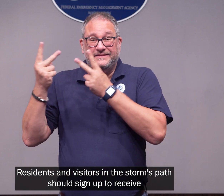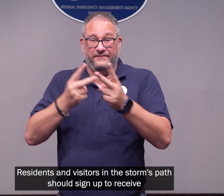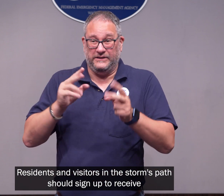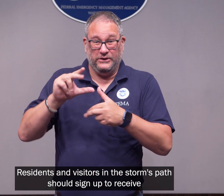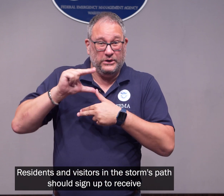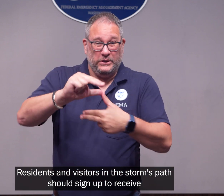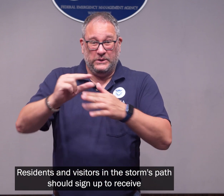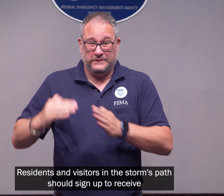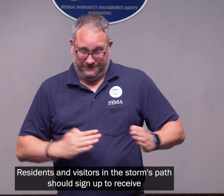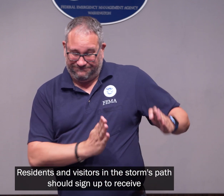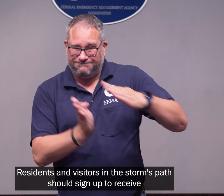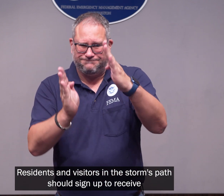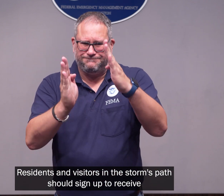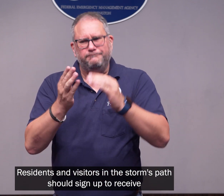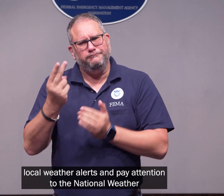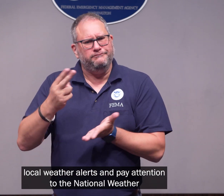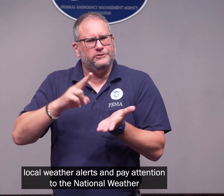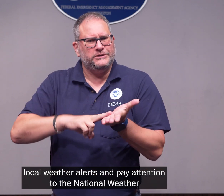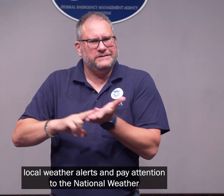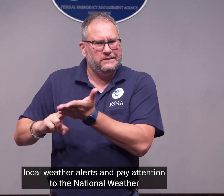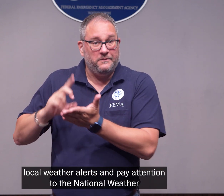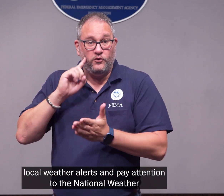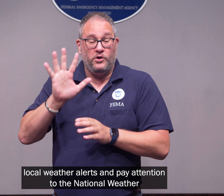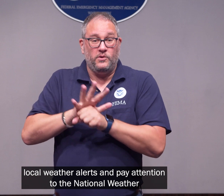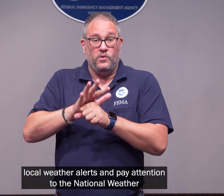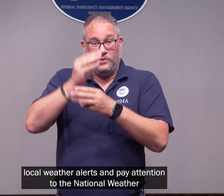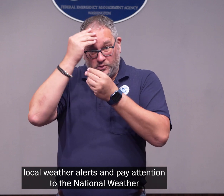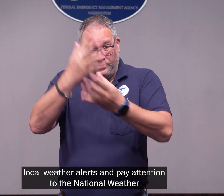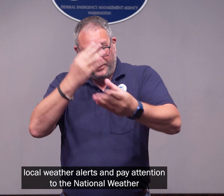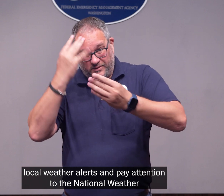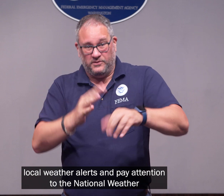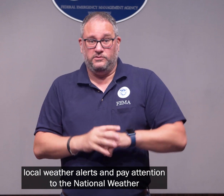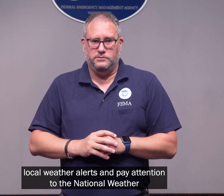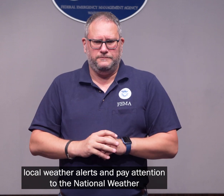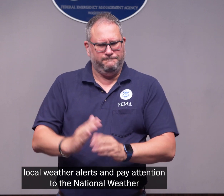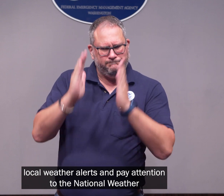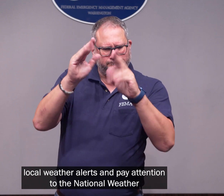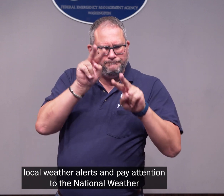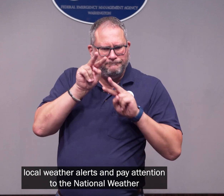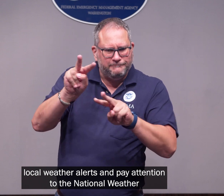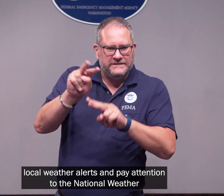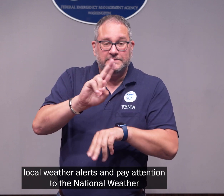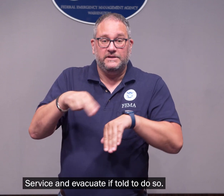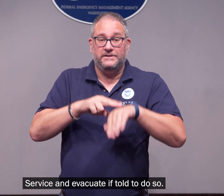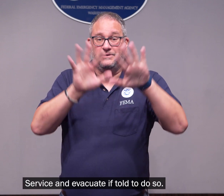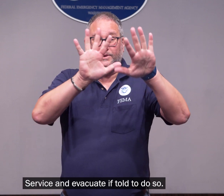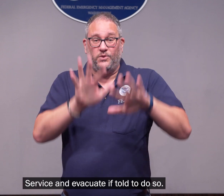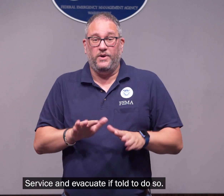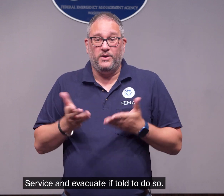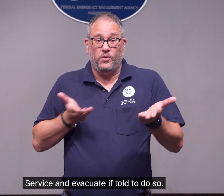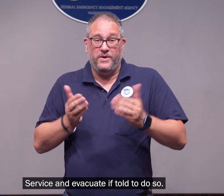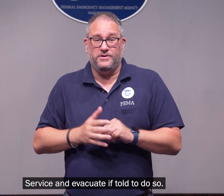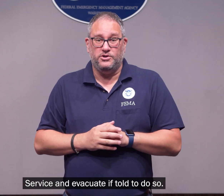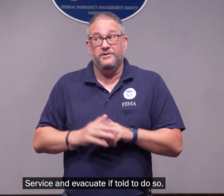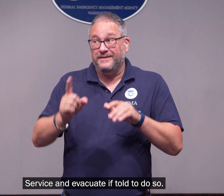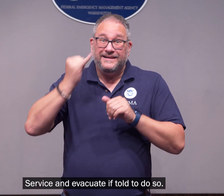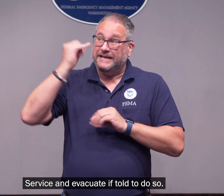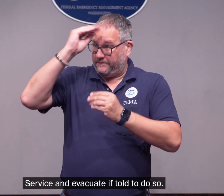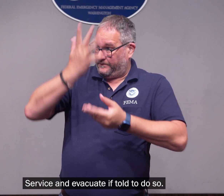storm's path should sign up to receive local weather alerts and pay attention to the National Weather Service and evacuate if told to do